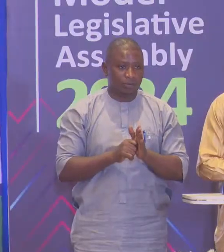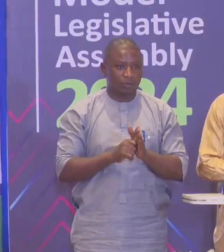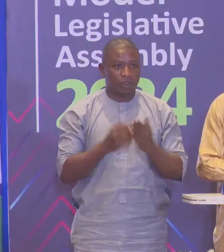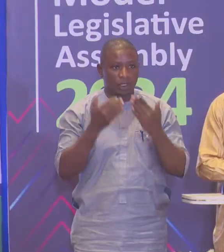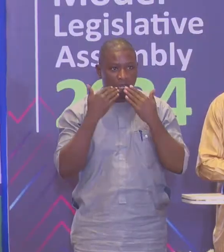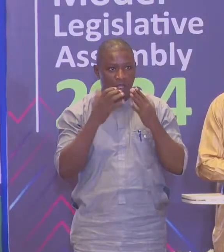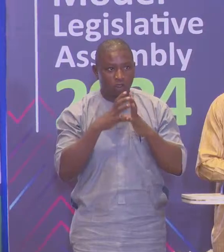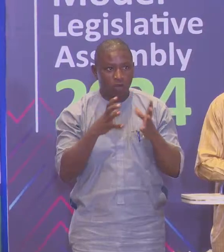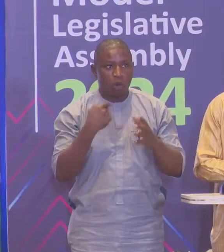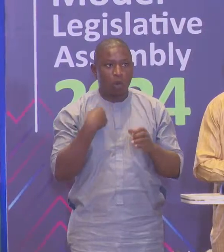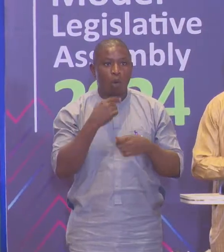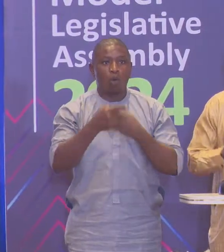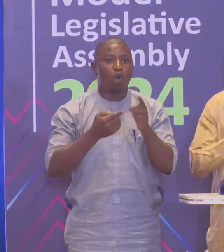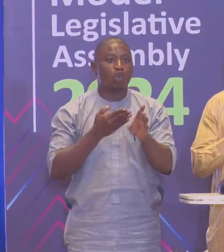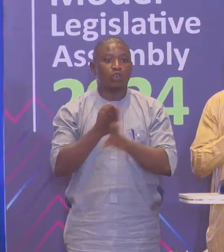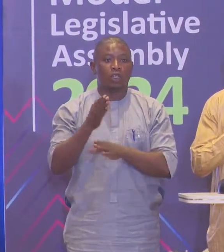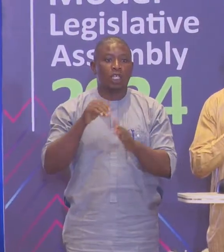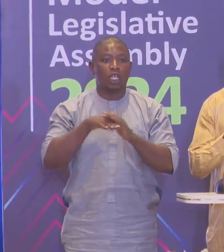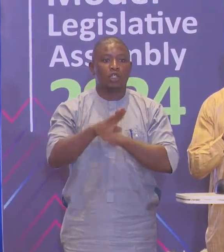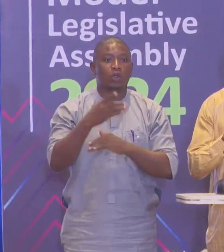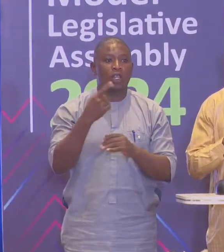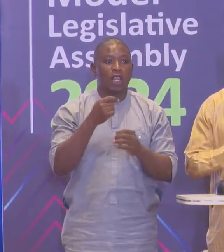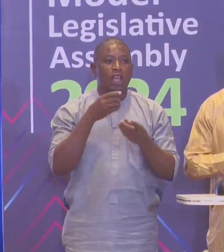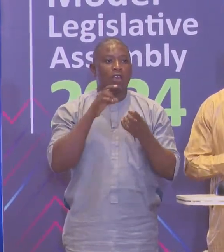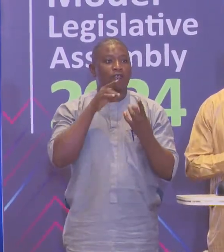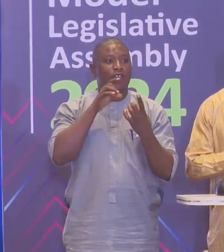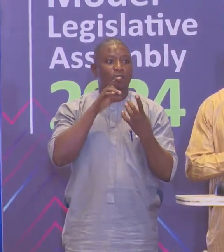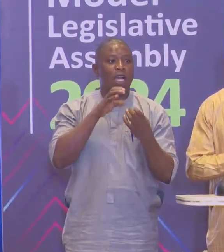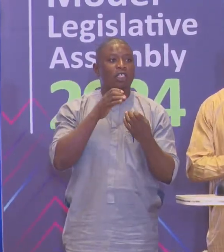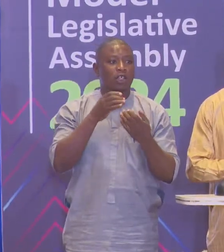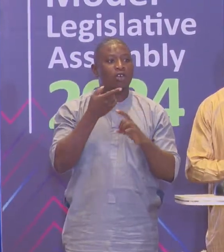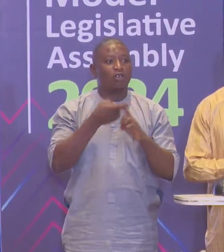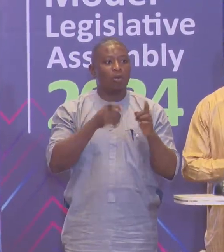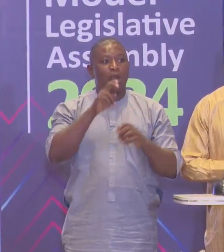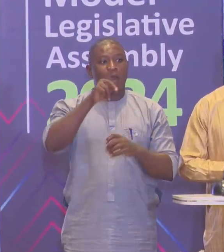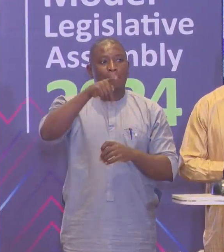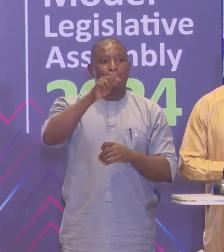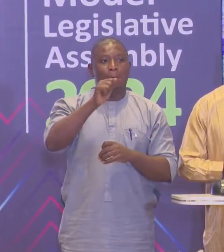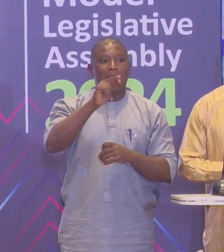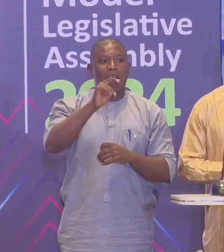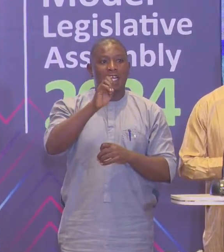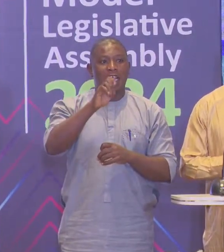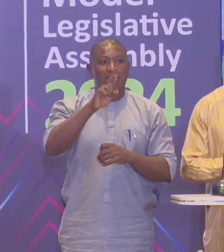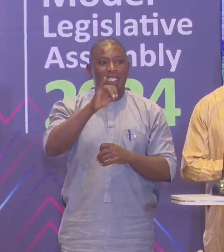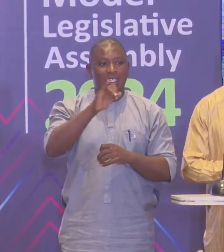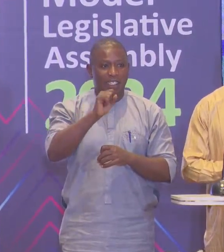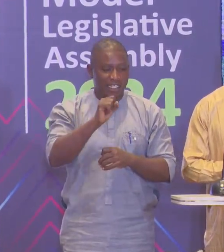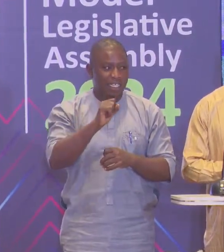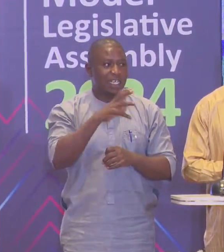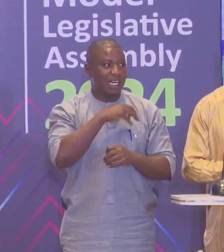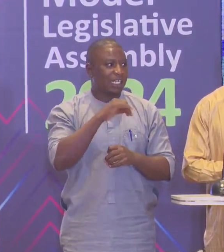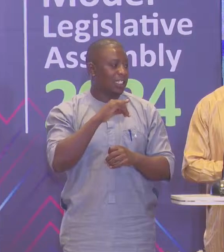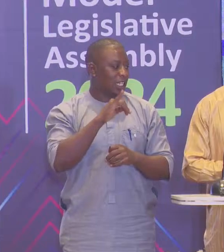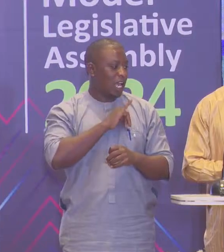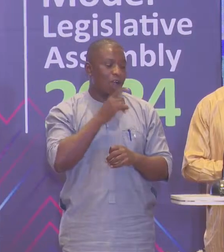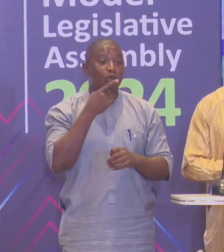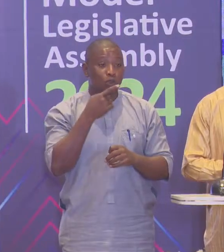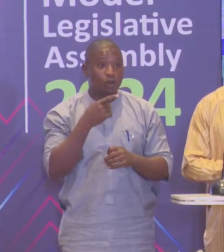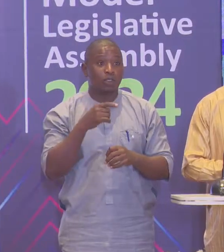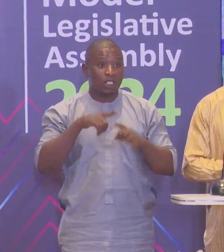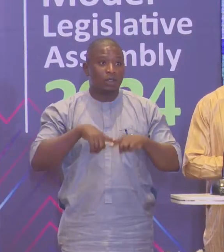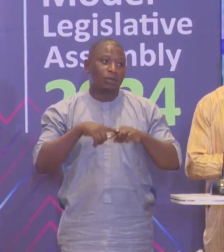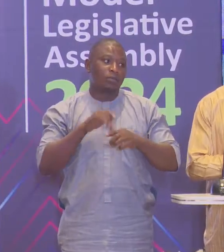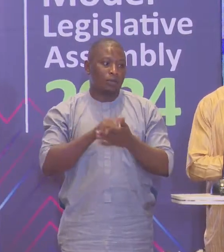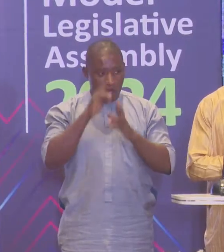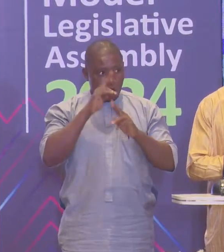We will go straight into the feedback session from the panelists. And I'm told reliably that